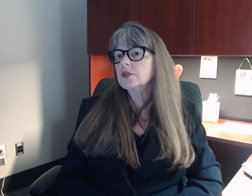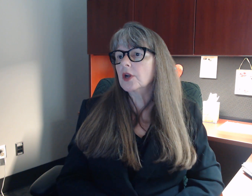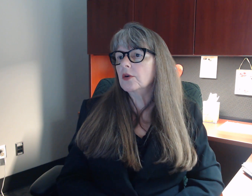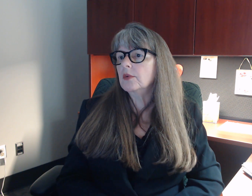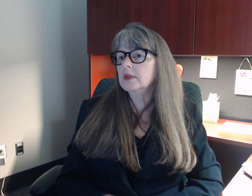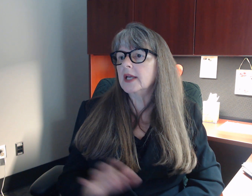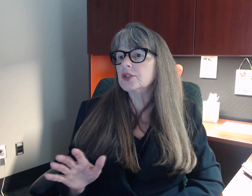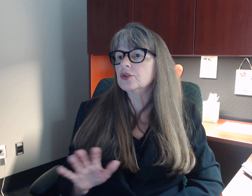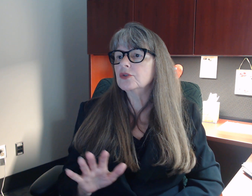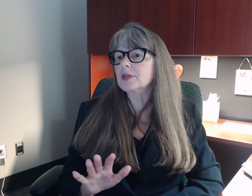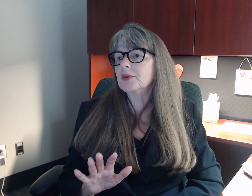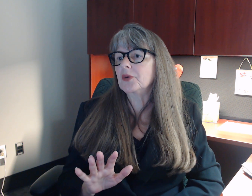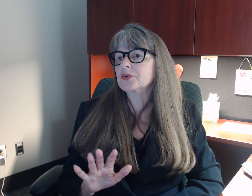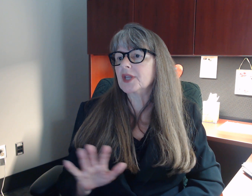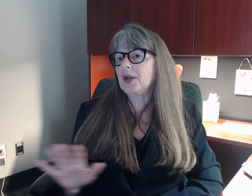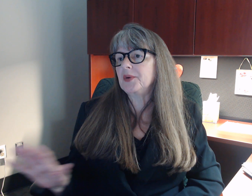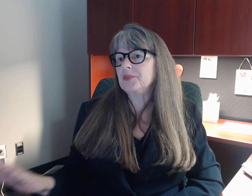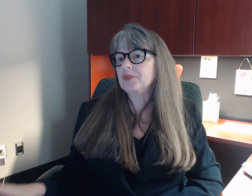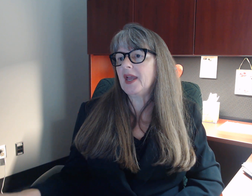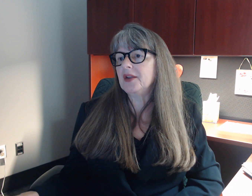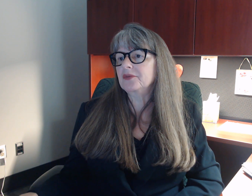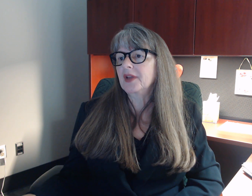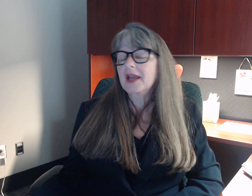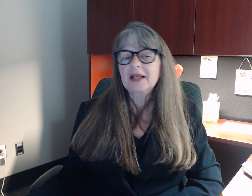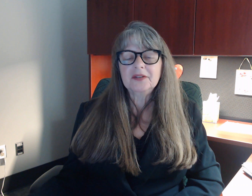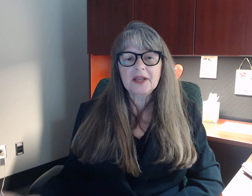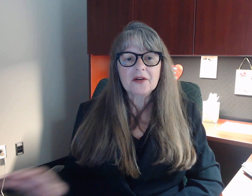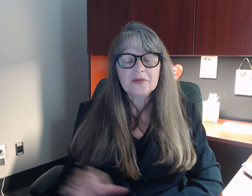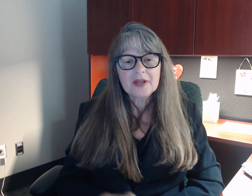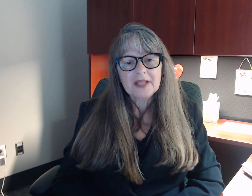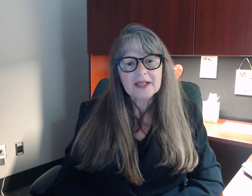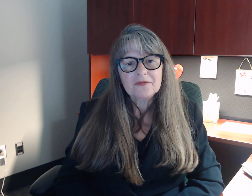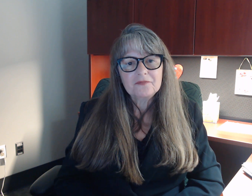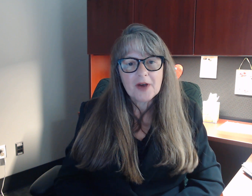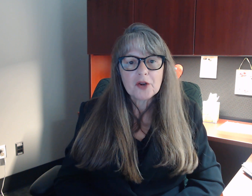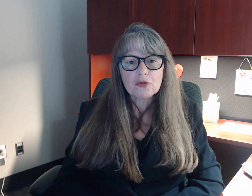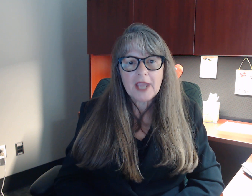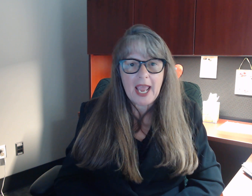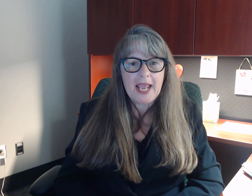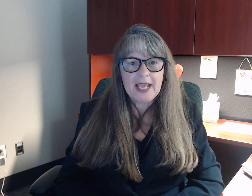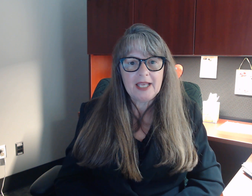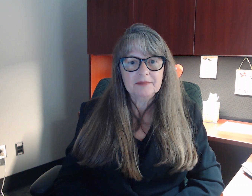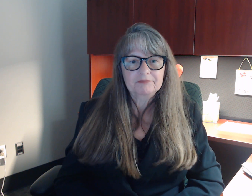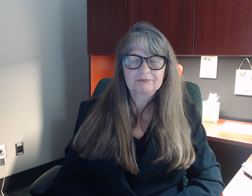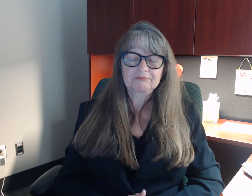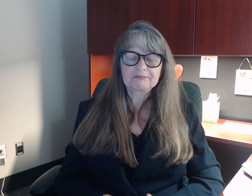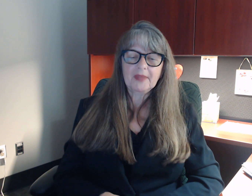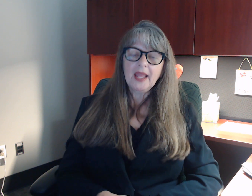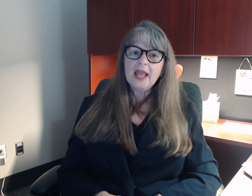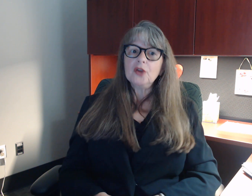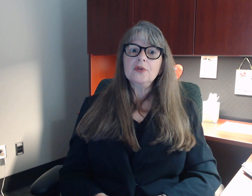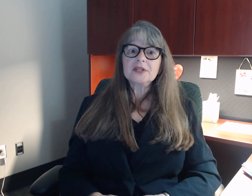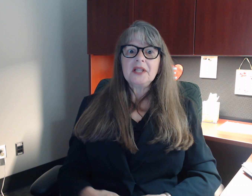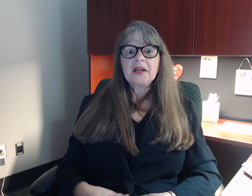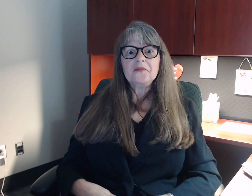So let's do some of those kind of like a funnel cake. Who doesn't like a funnel